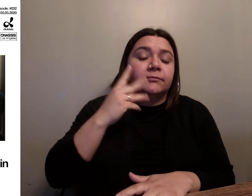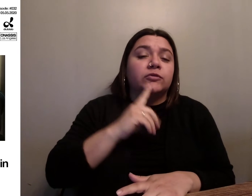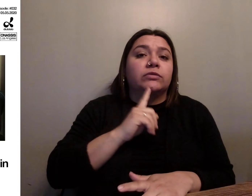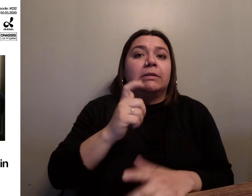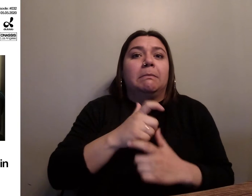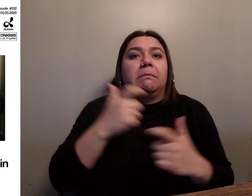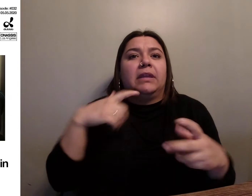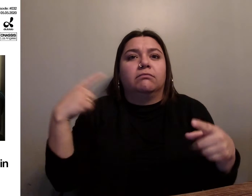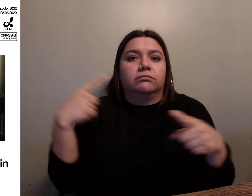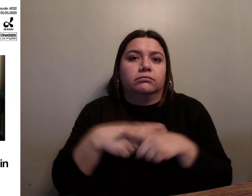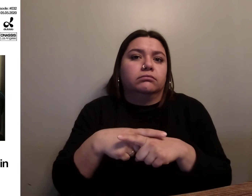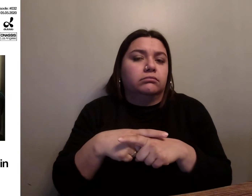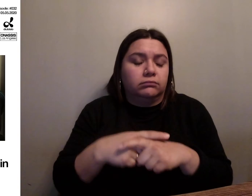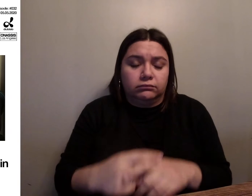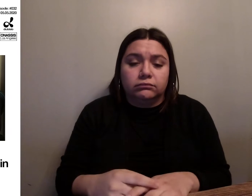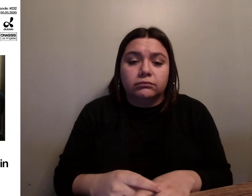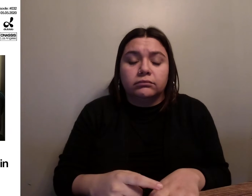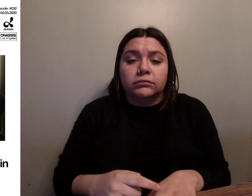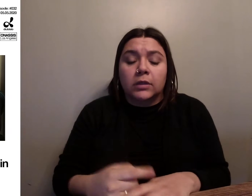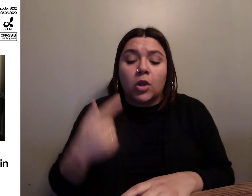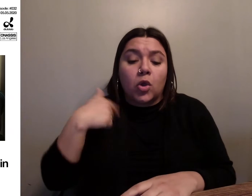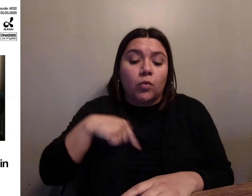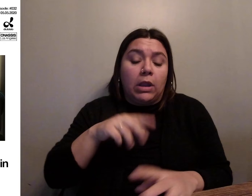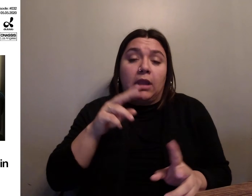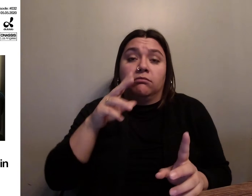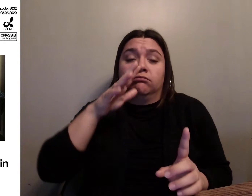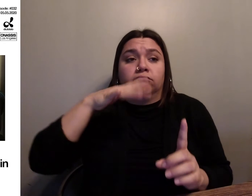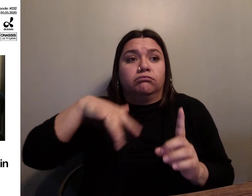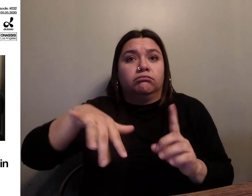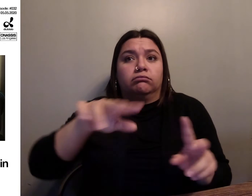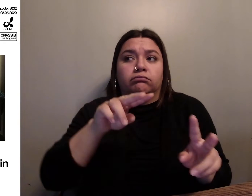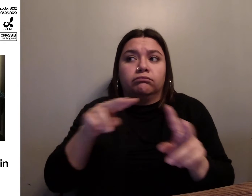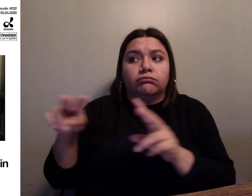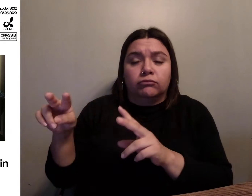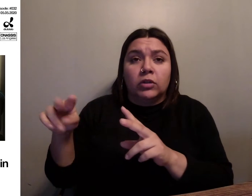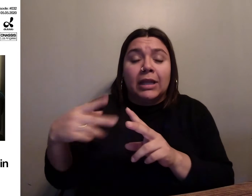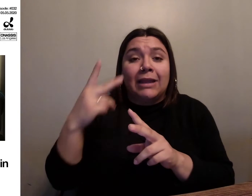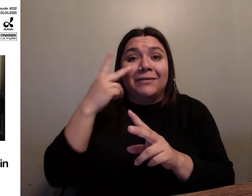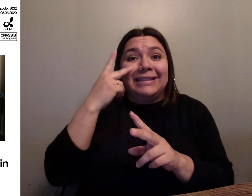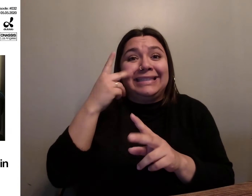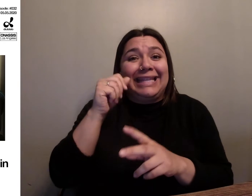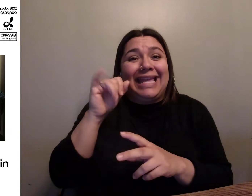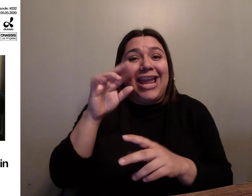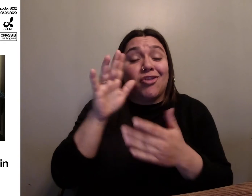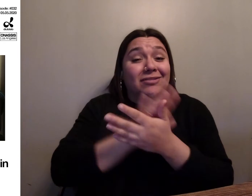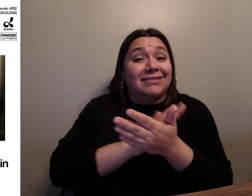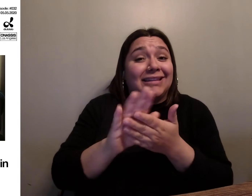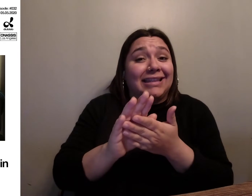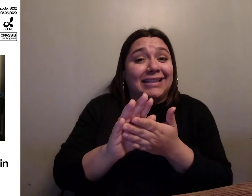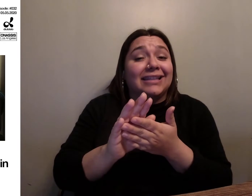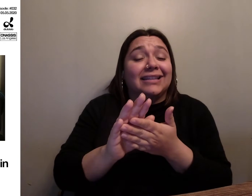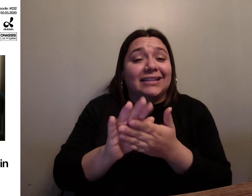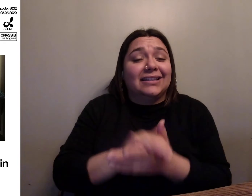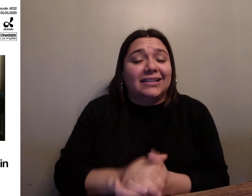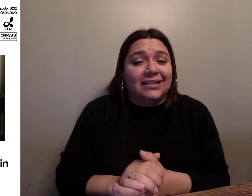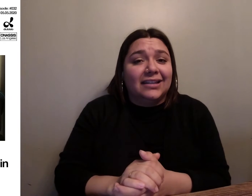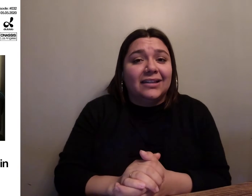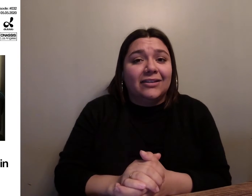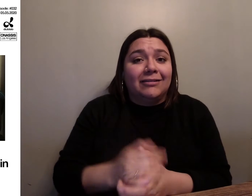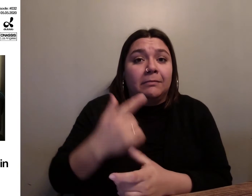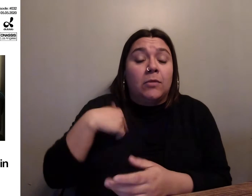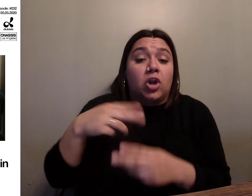and the air is clean. From our temporary home, for instance, we're located on a